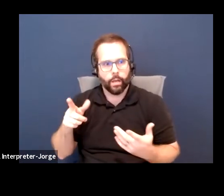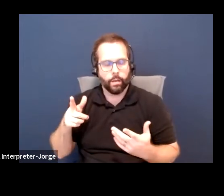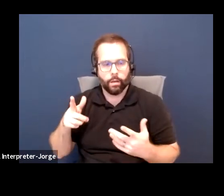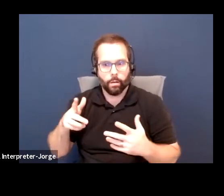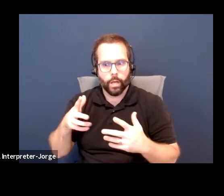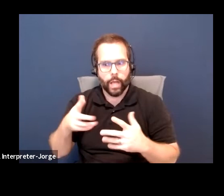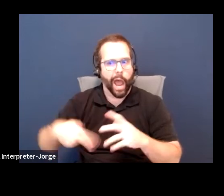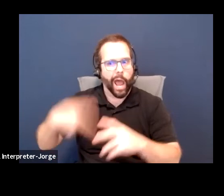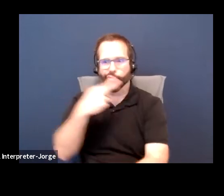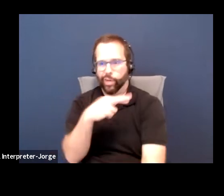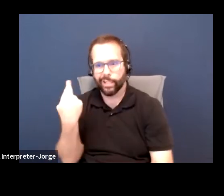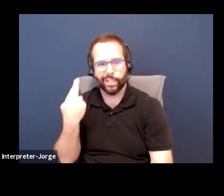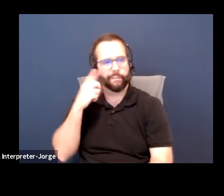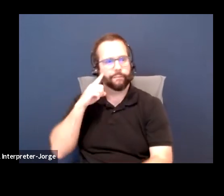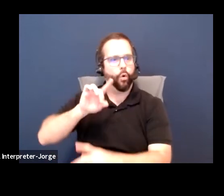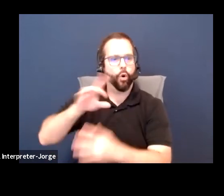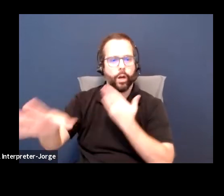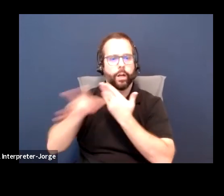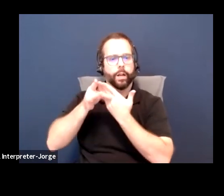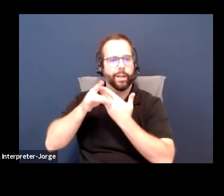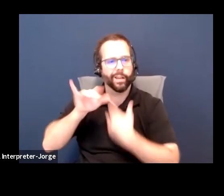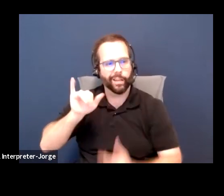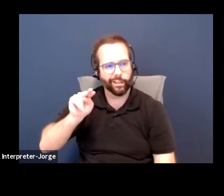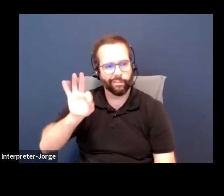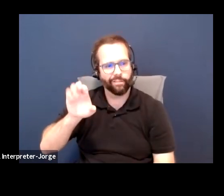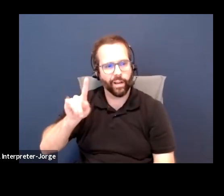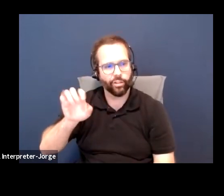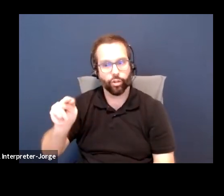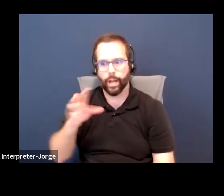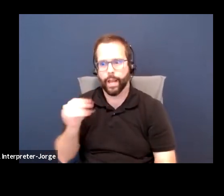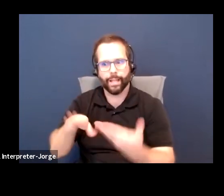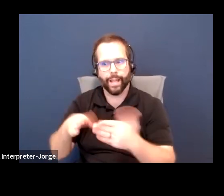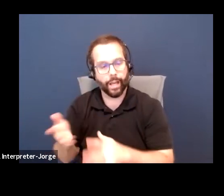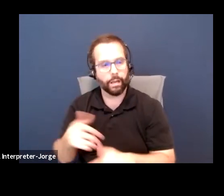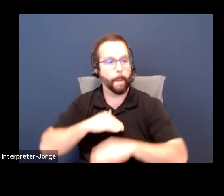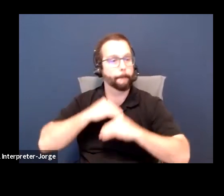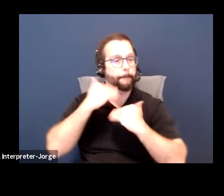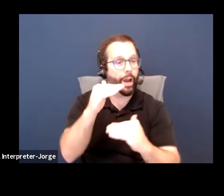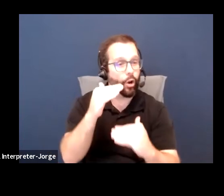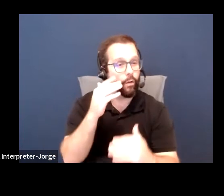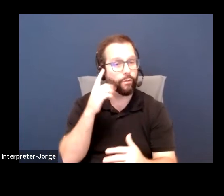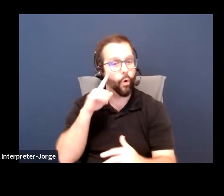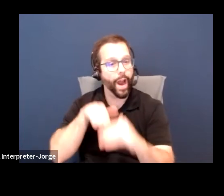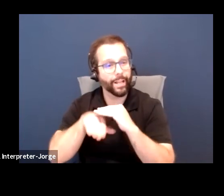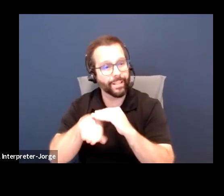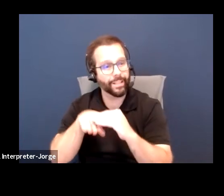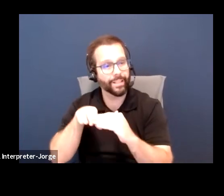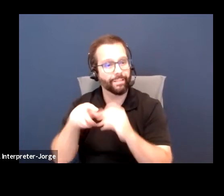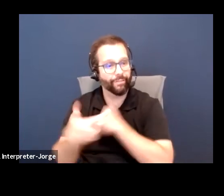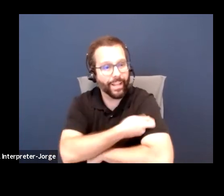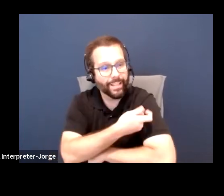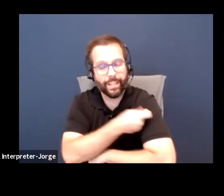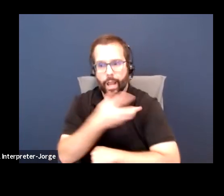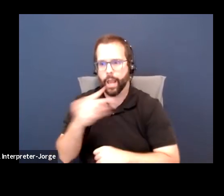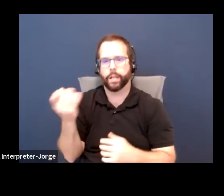and deaths. We've faced barriers to accessing vaccines and been socially isolated. And literally